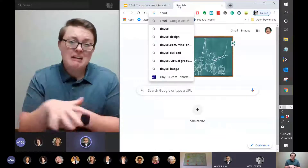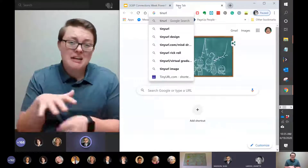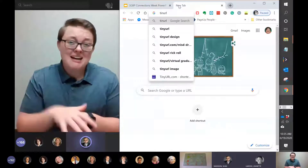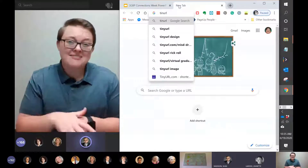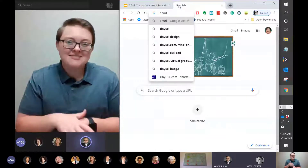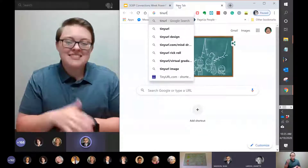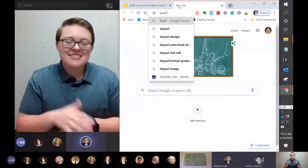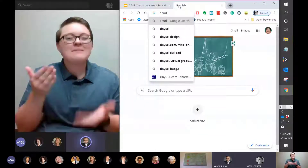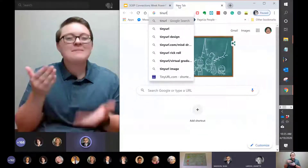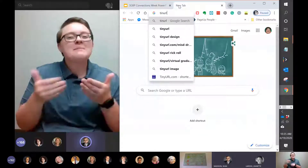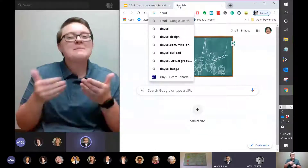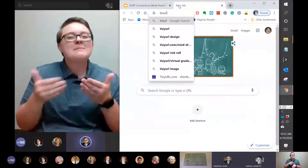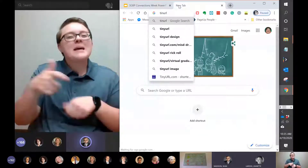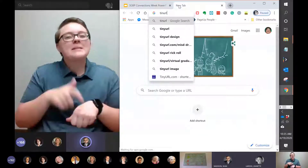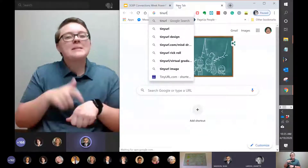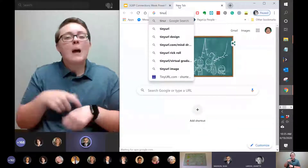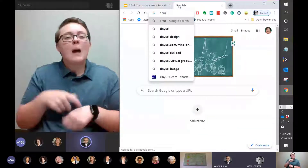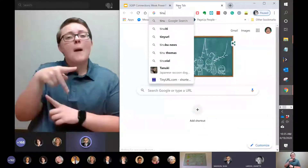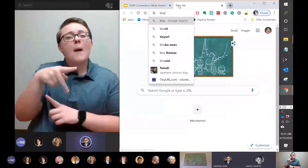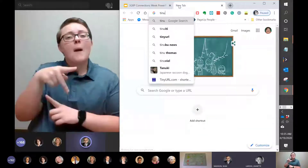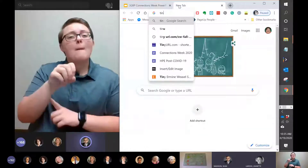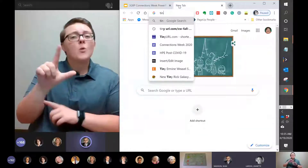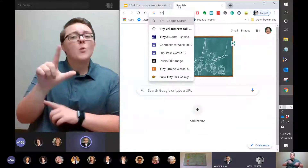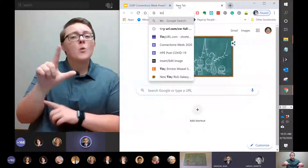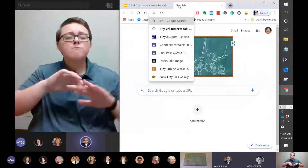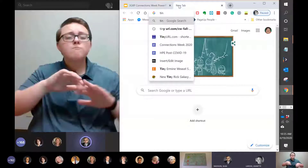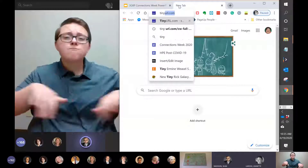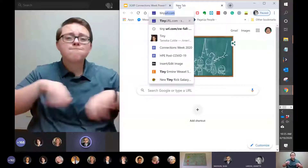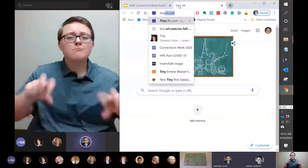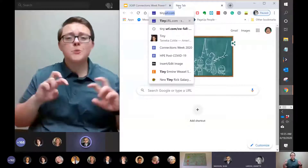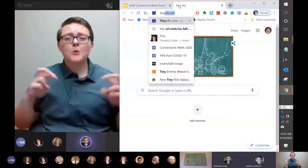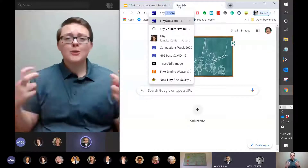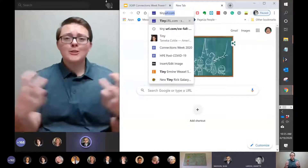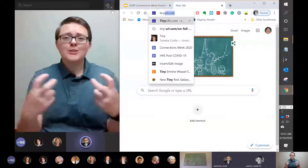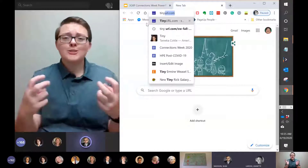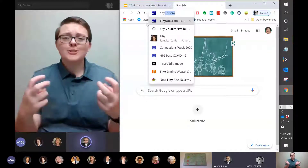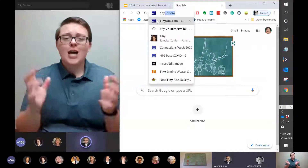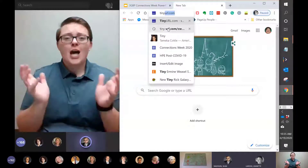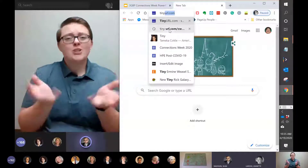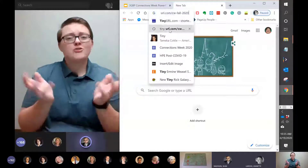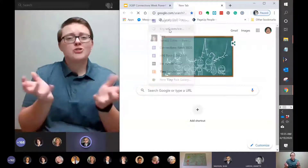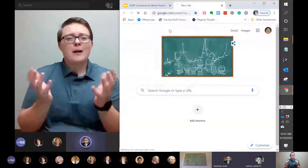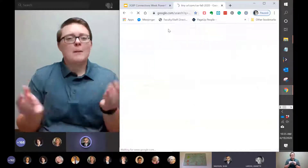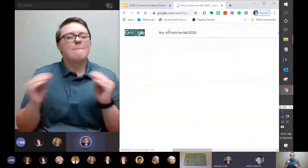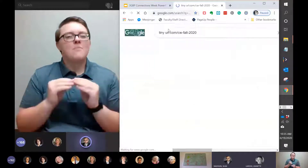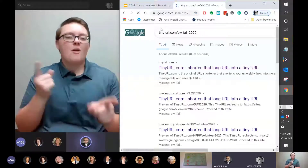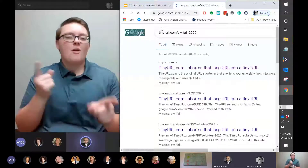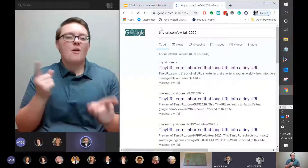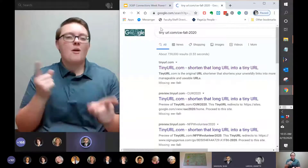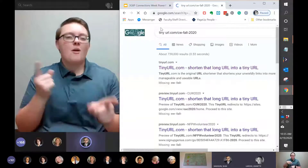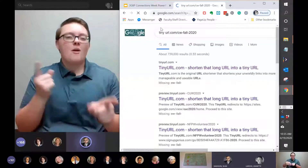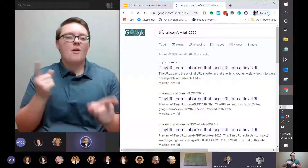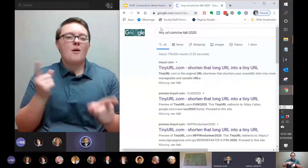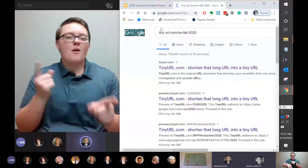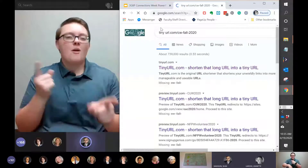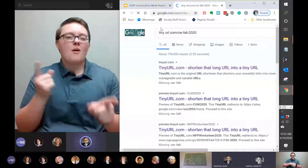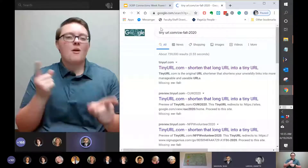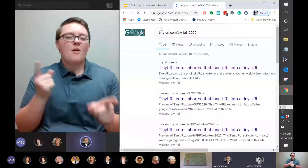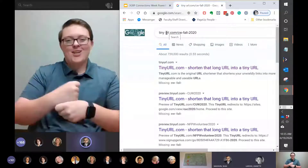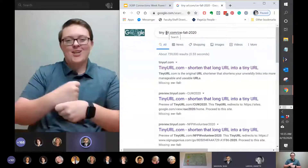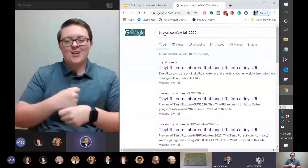do a poolside chat, and that might be more appropriate this time of year, or